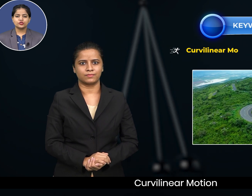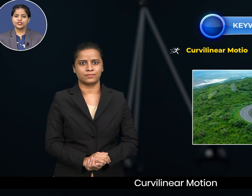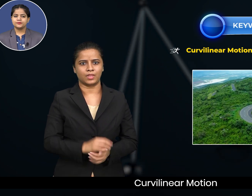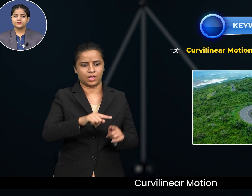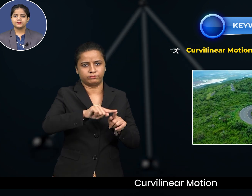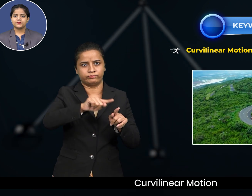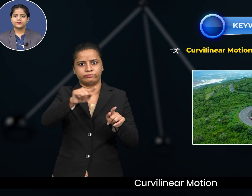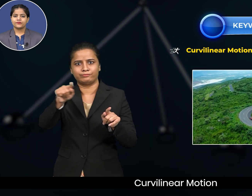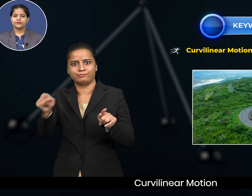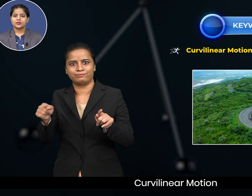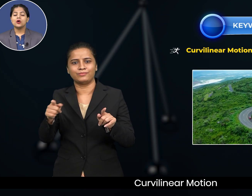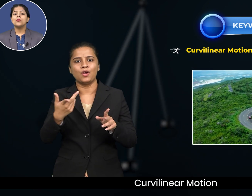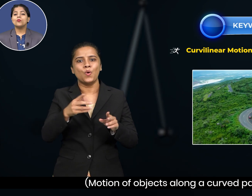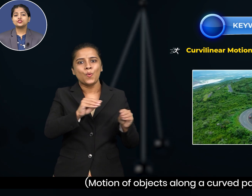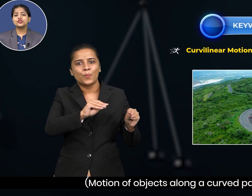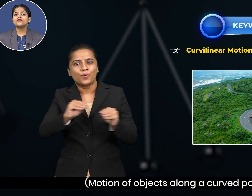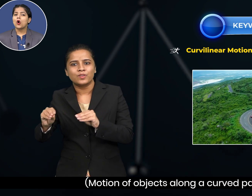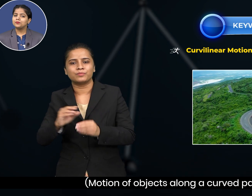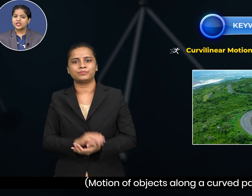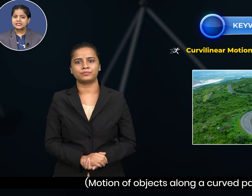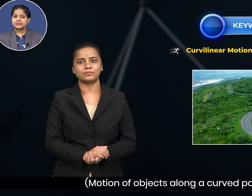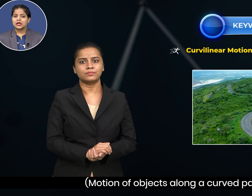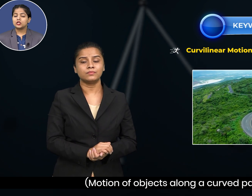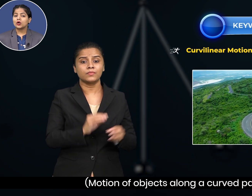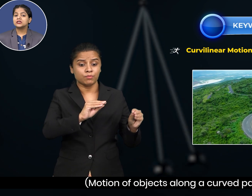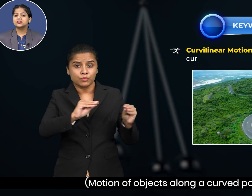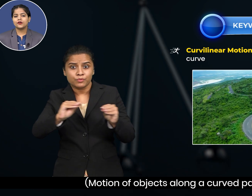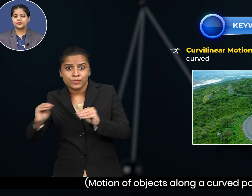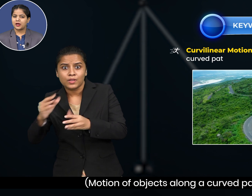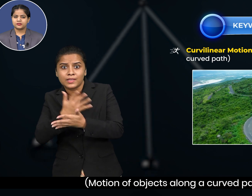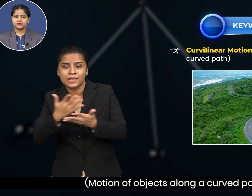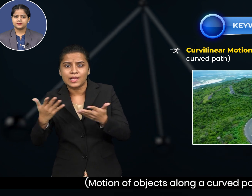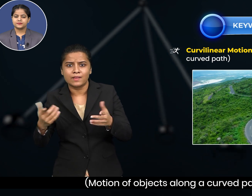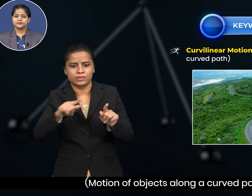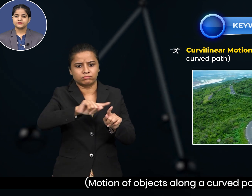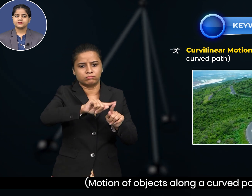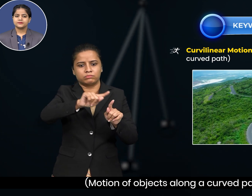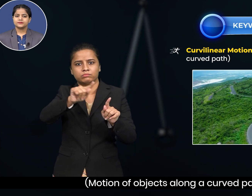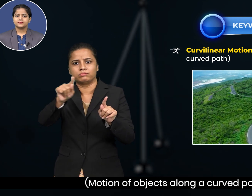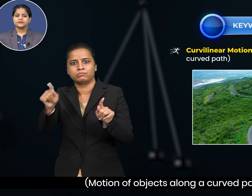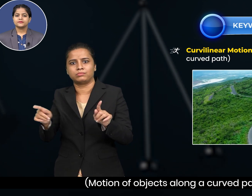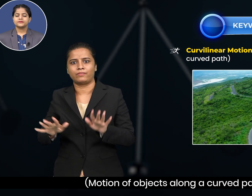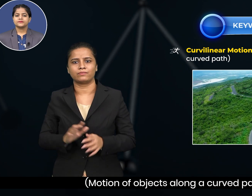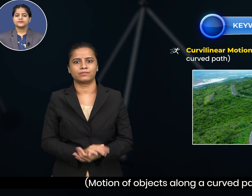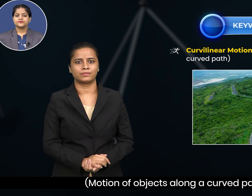Curvilinear motion, motion of objects along a curved path.